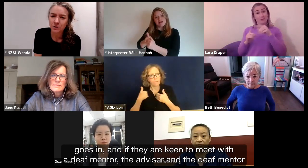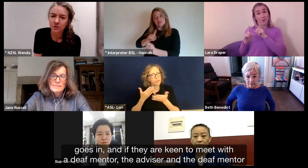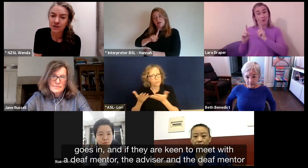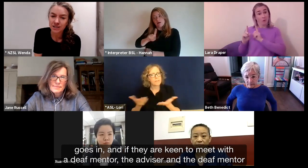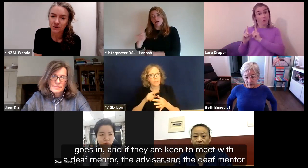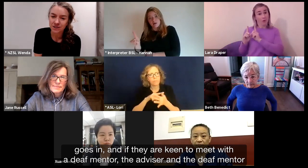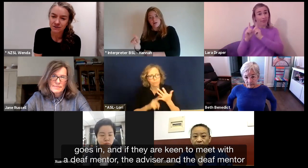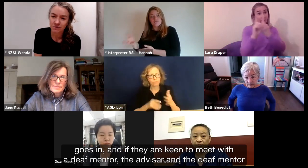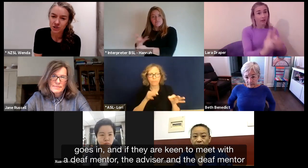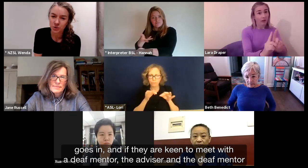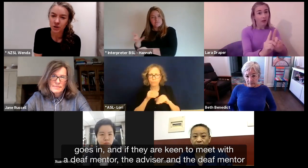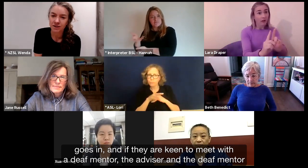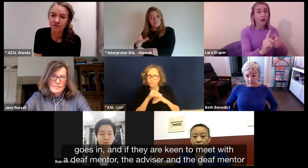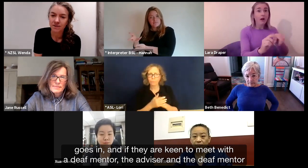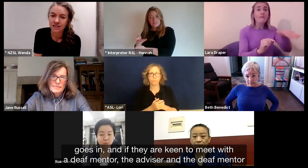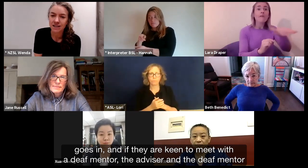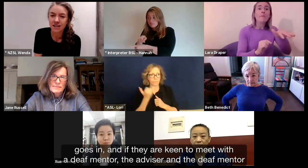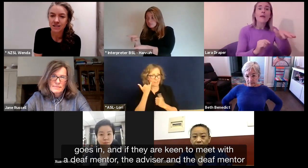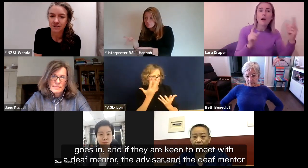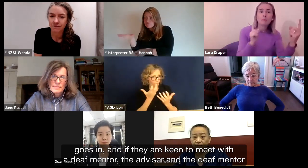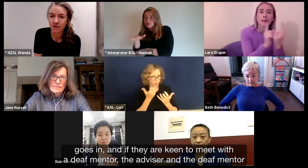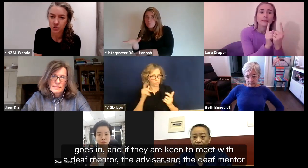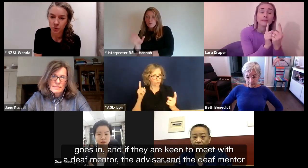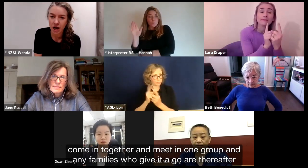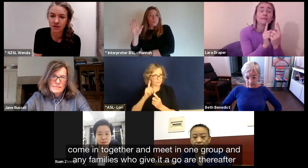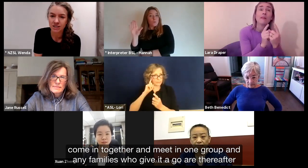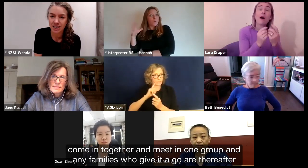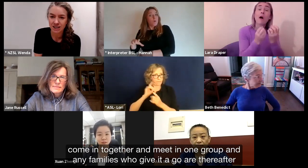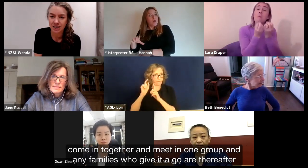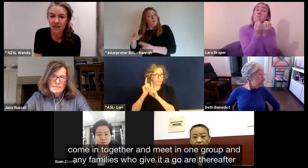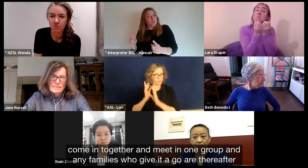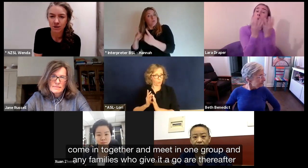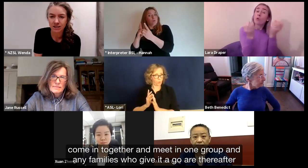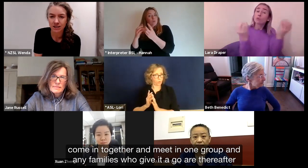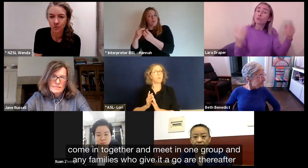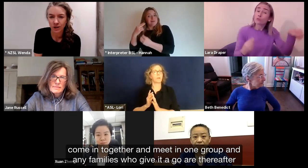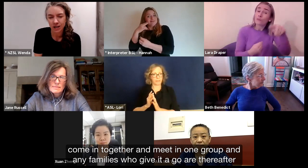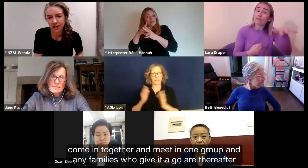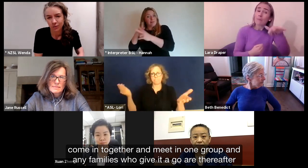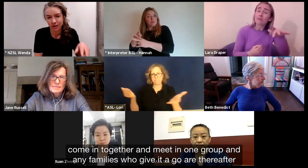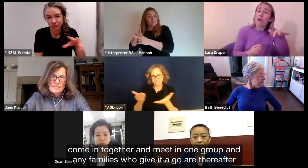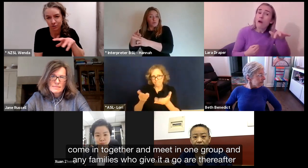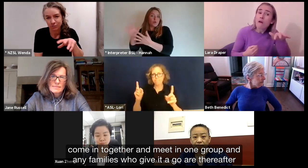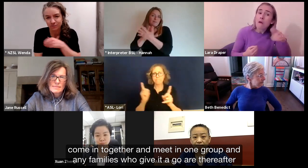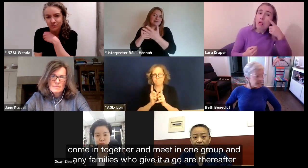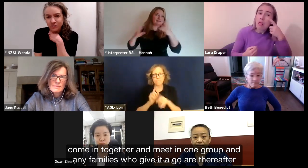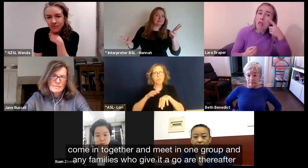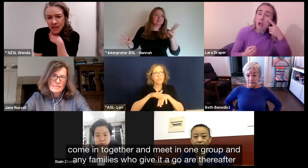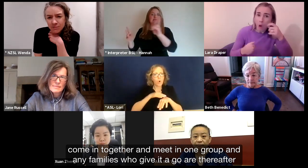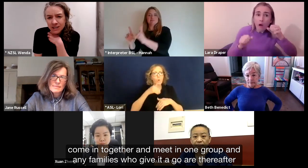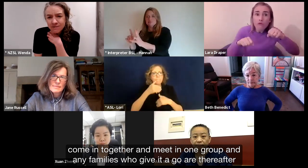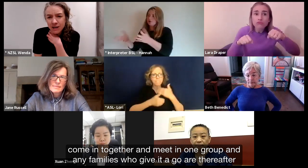to meet with a deaf mentor, the advisor and the deaf mentor come in together and they meet in one group.